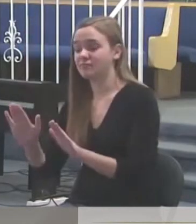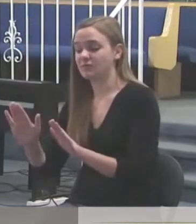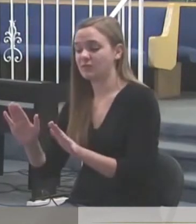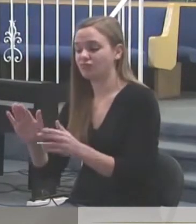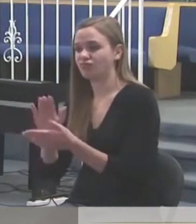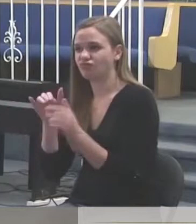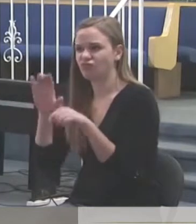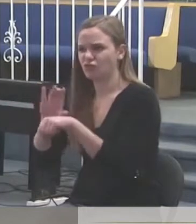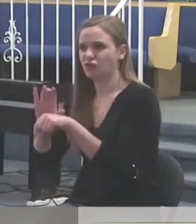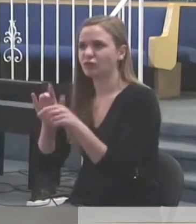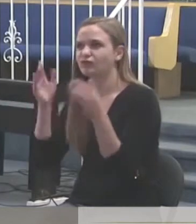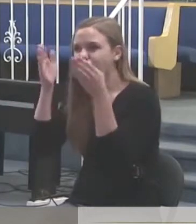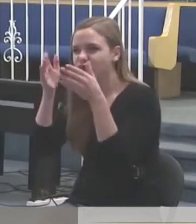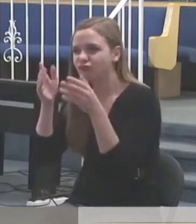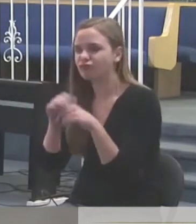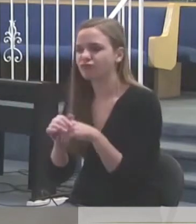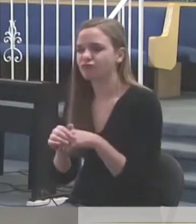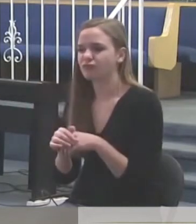sit in my seat.